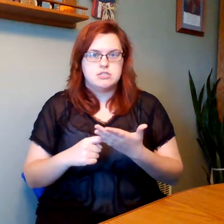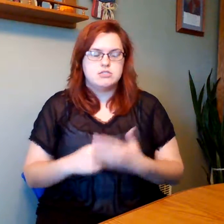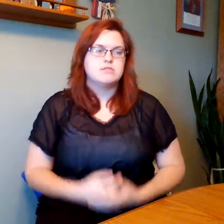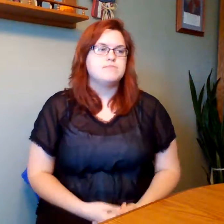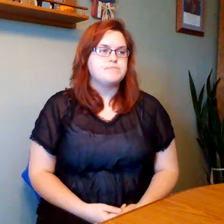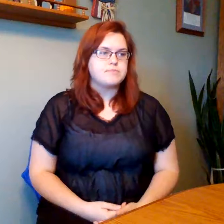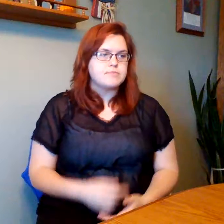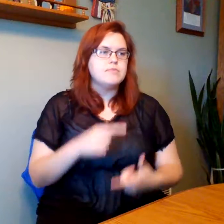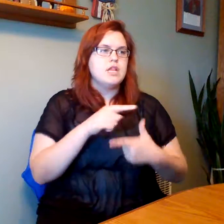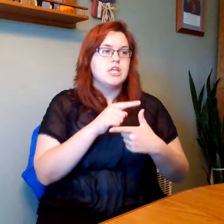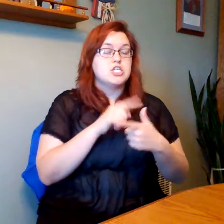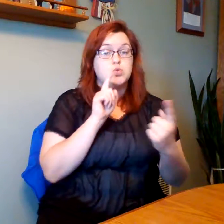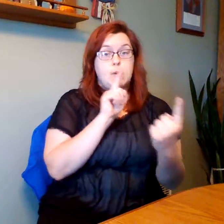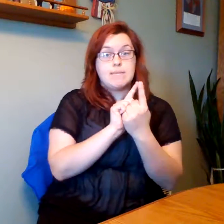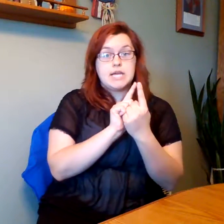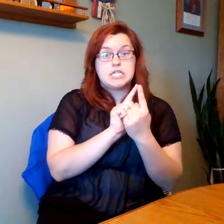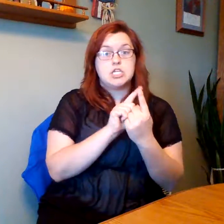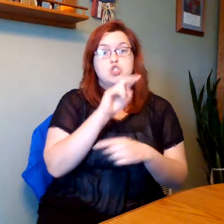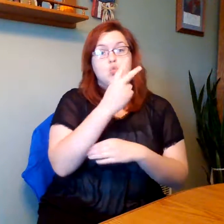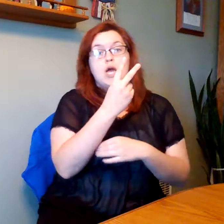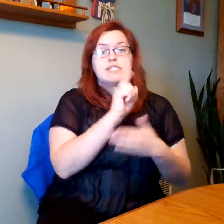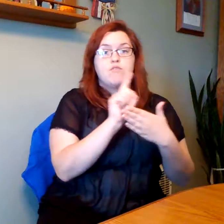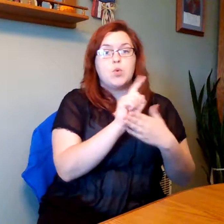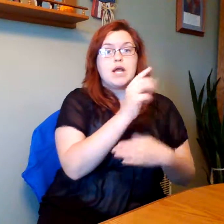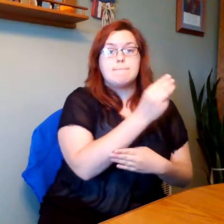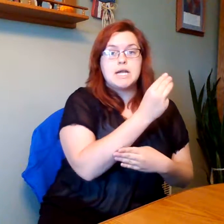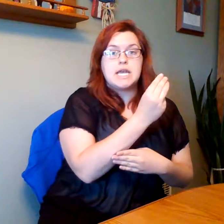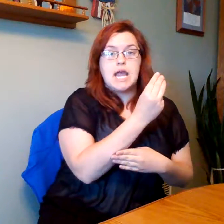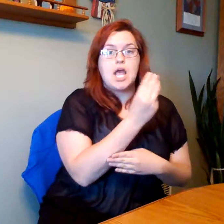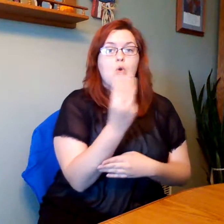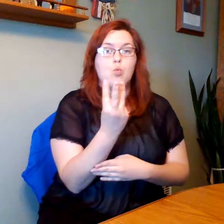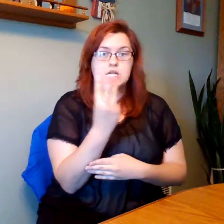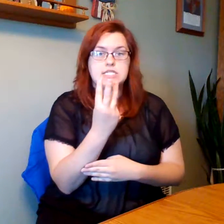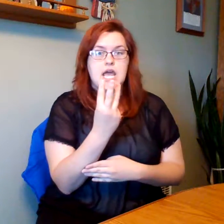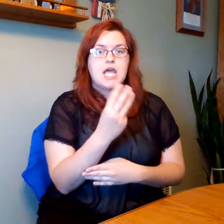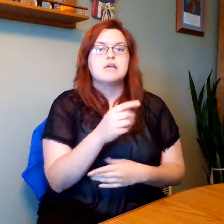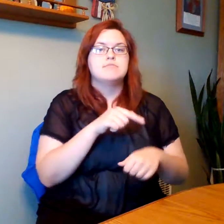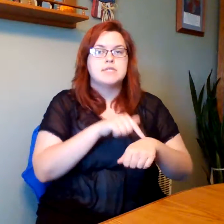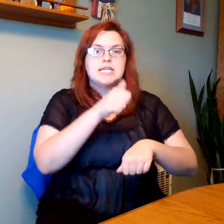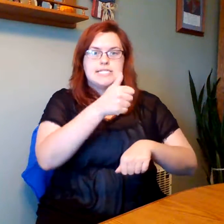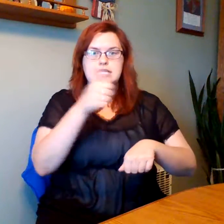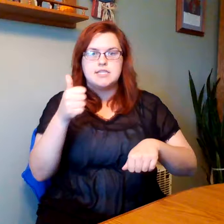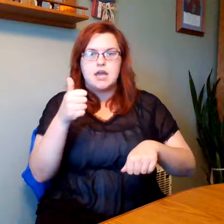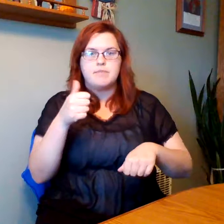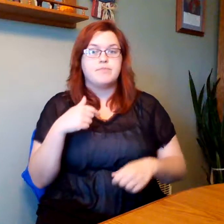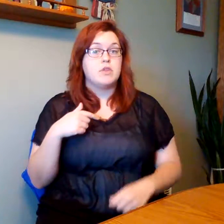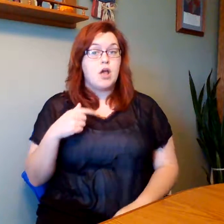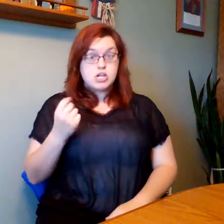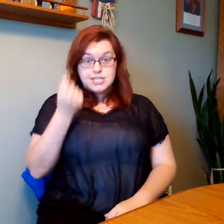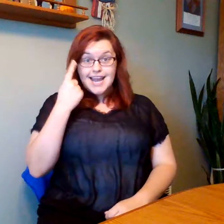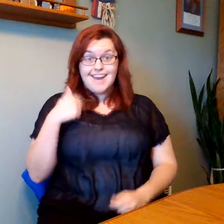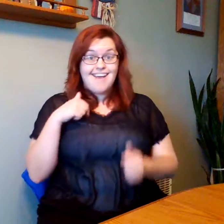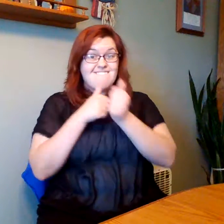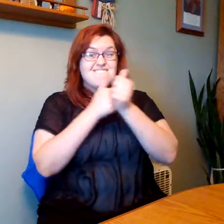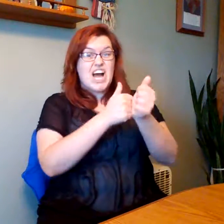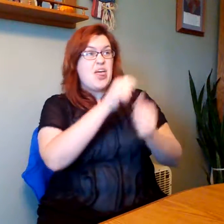at 10:10. We'll start promptly at 10:10, and I go by that clock, not by that clock, which is always a little off.